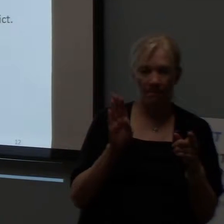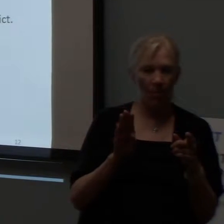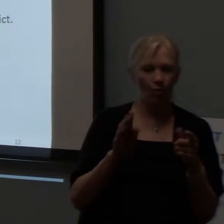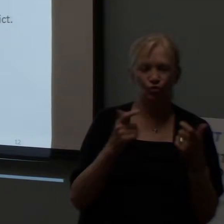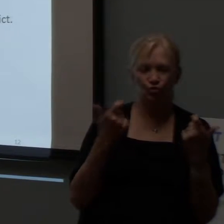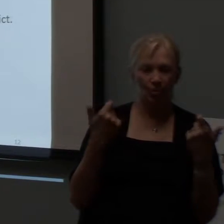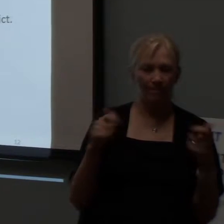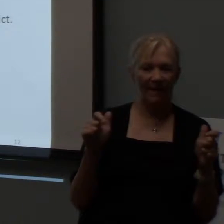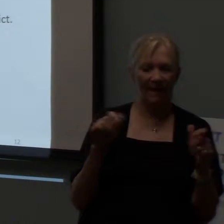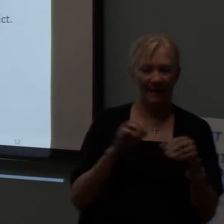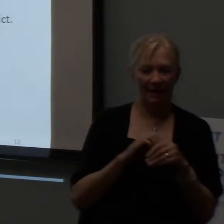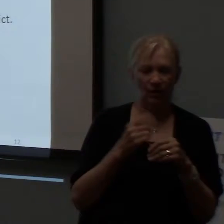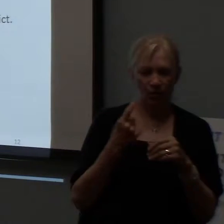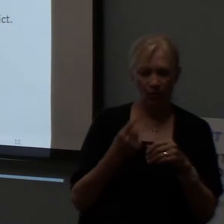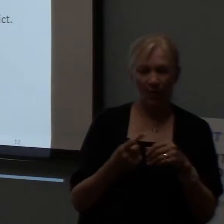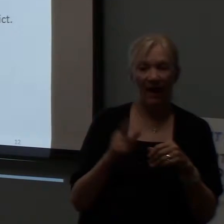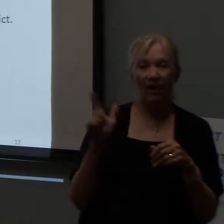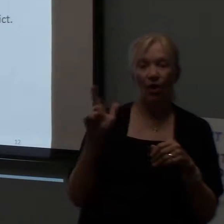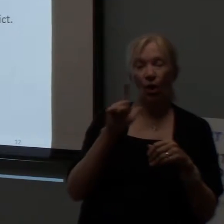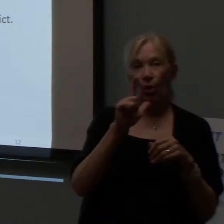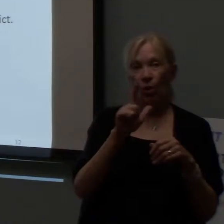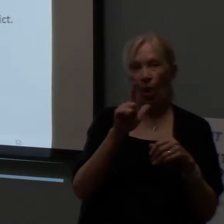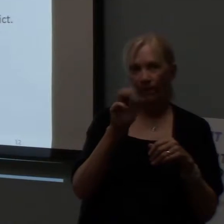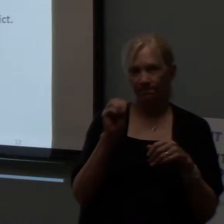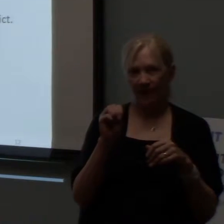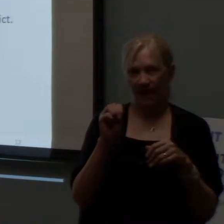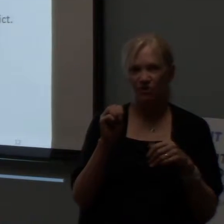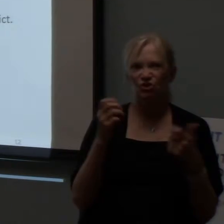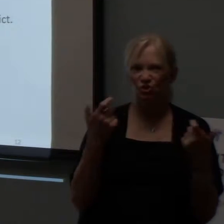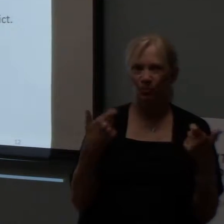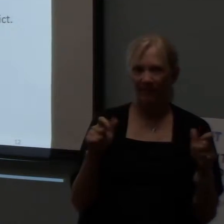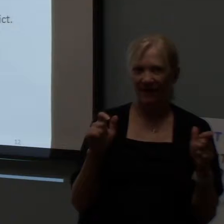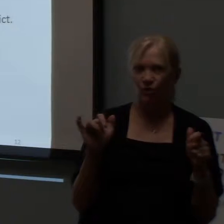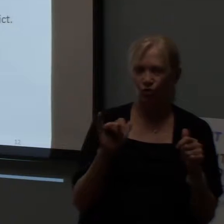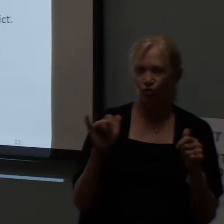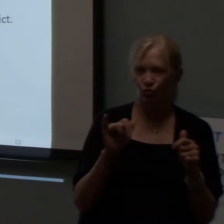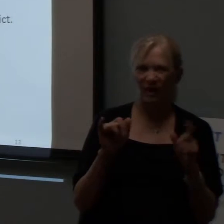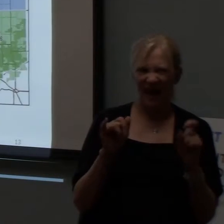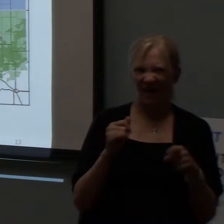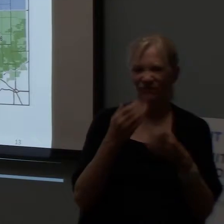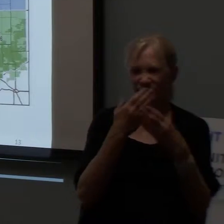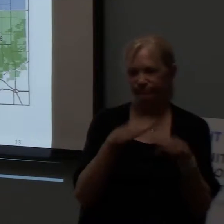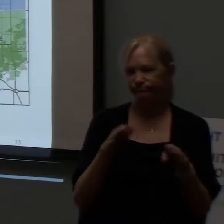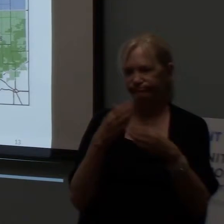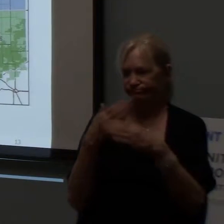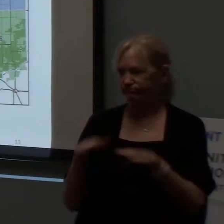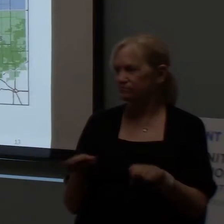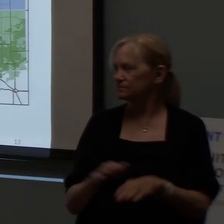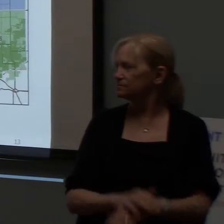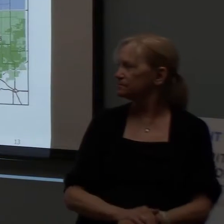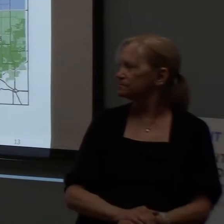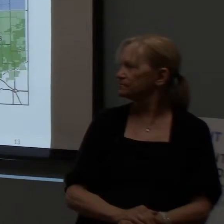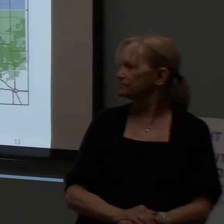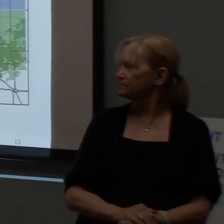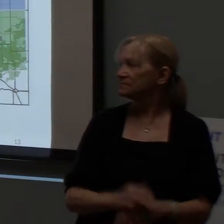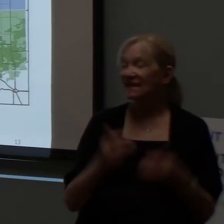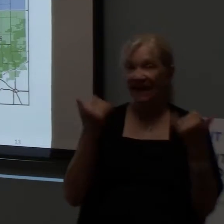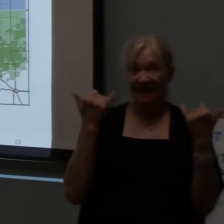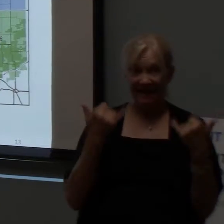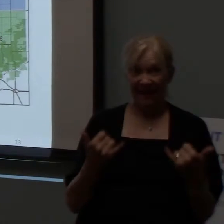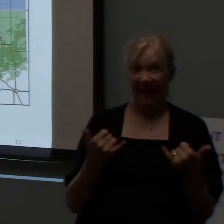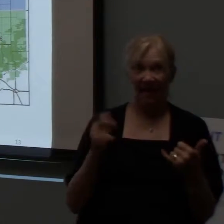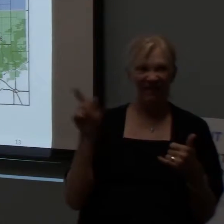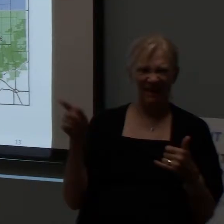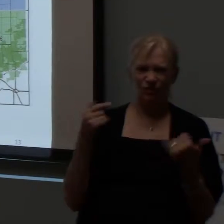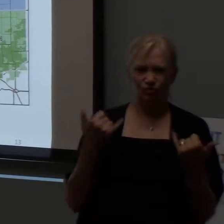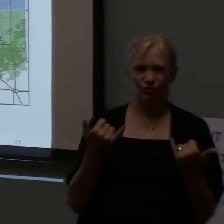in a single district, and Longmont is too big to be in a single district, so they would have to split up. So let's take a look at the current commissioner maps.